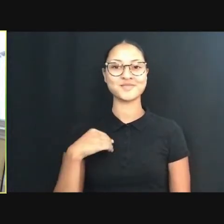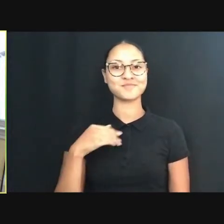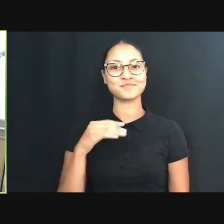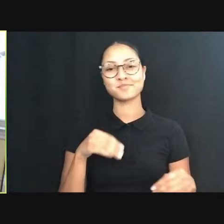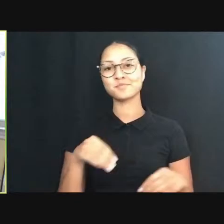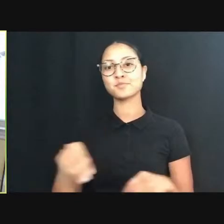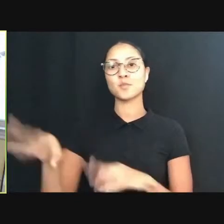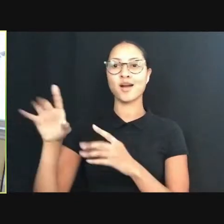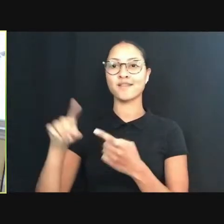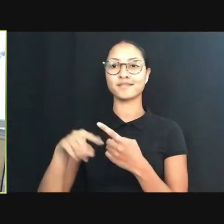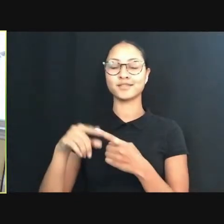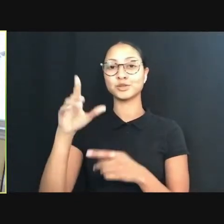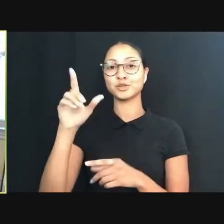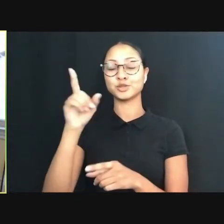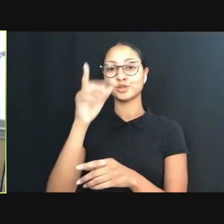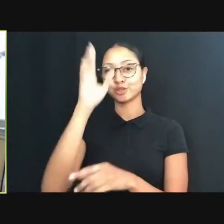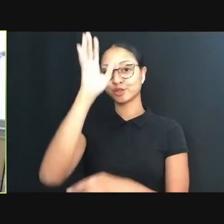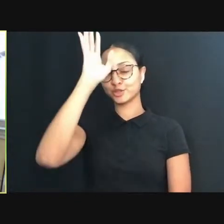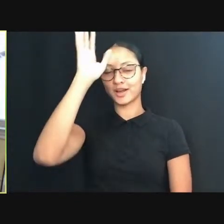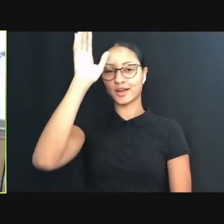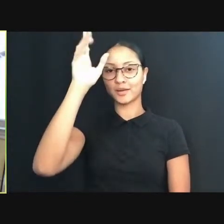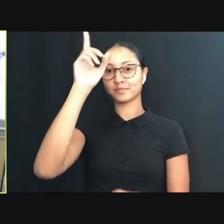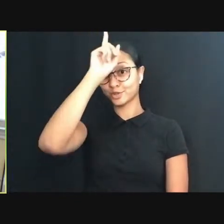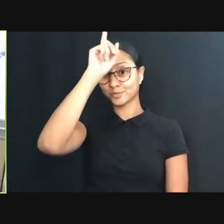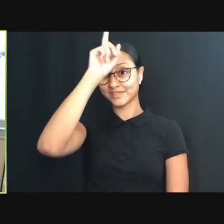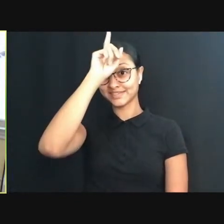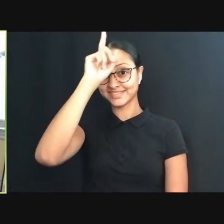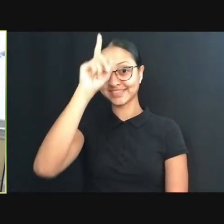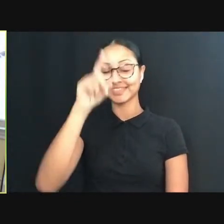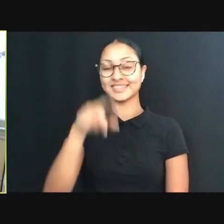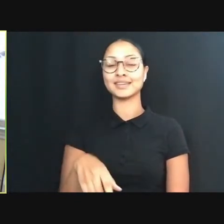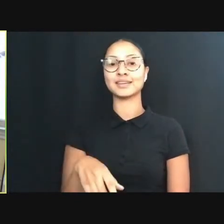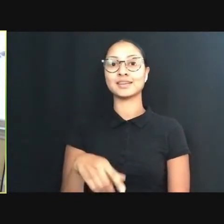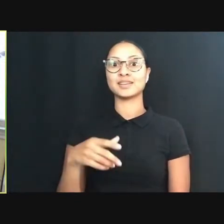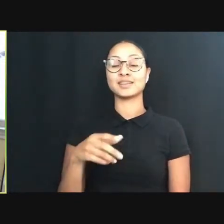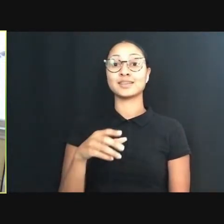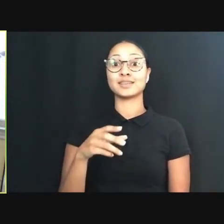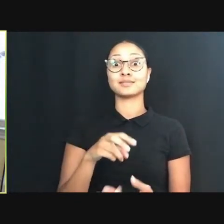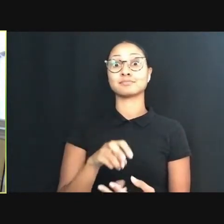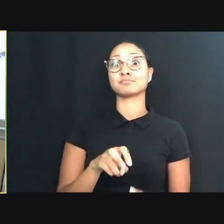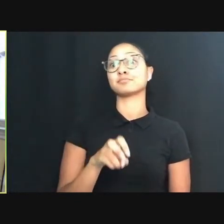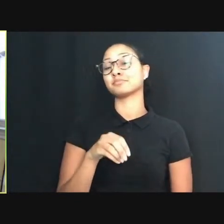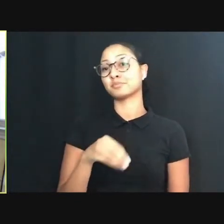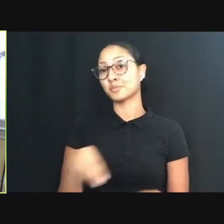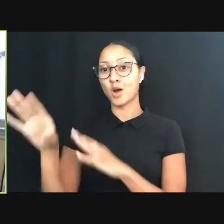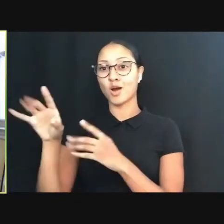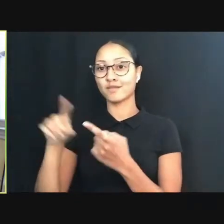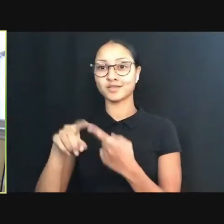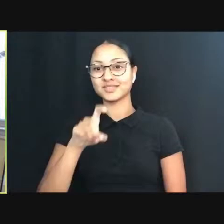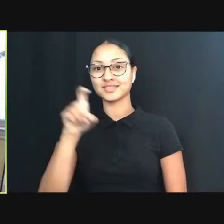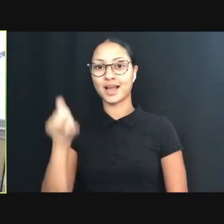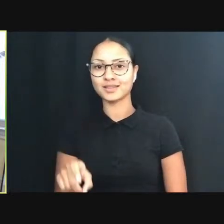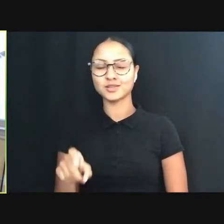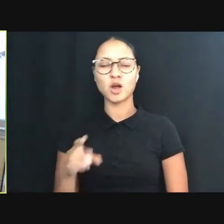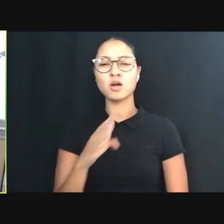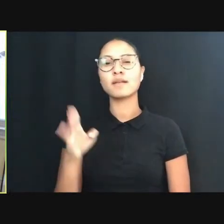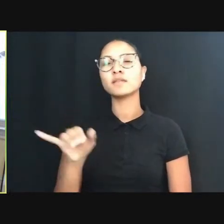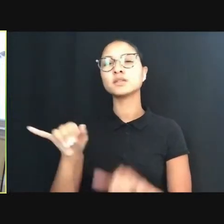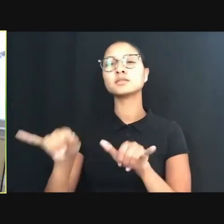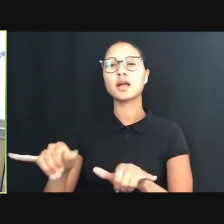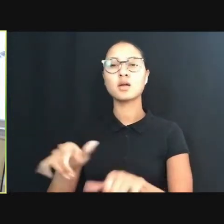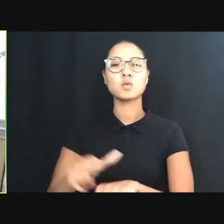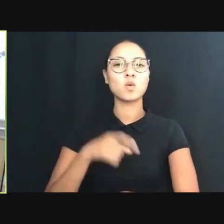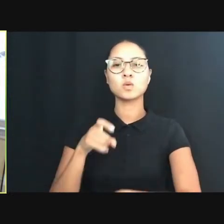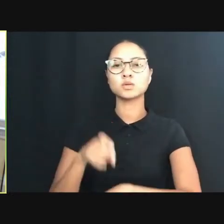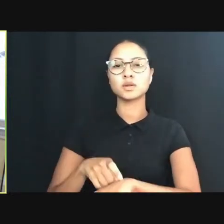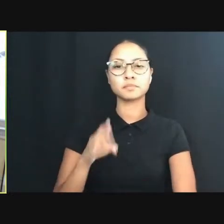we moved to Texas. So I was never in a place where I could like stay for long. So the dance I was exposed to was mostly